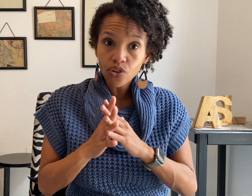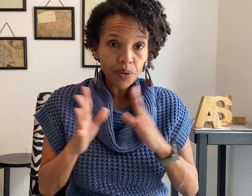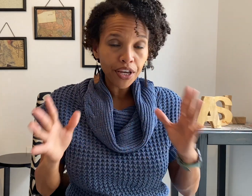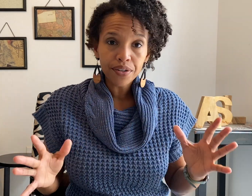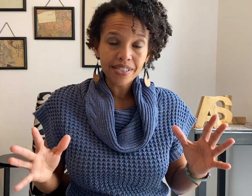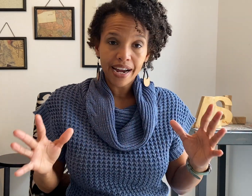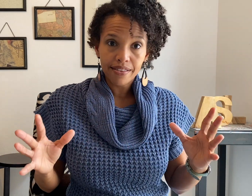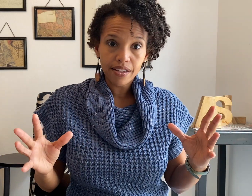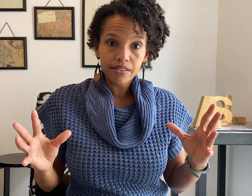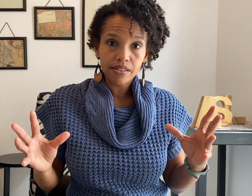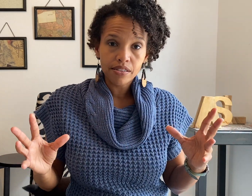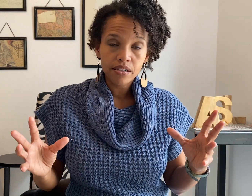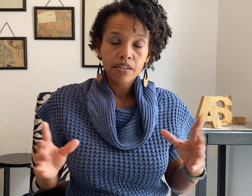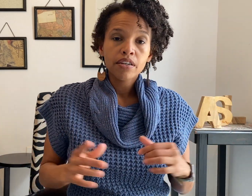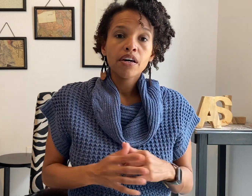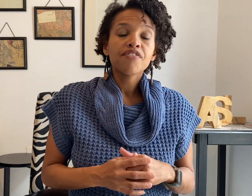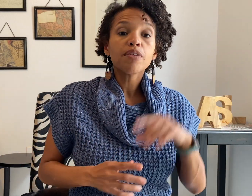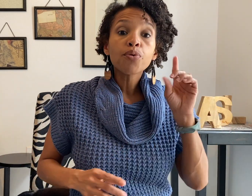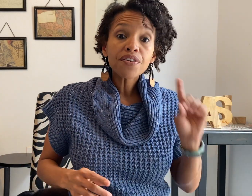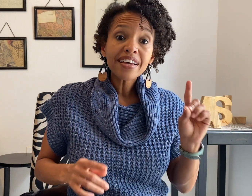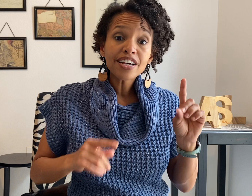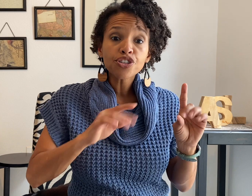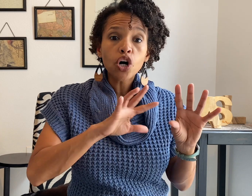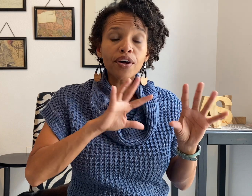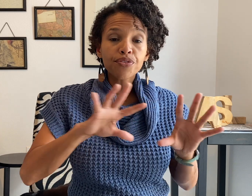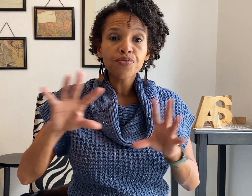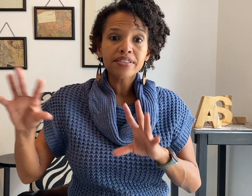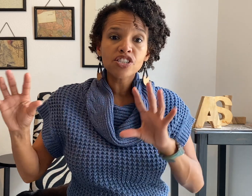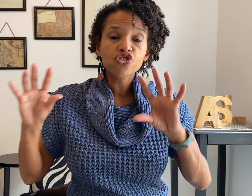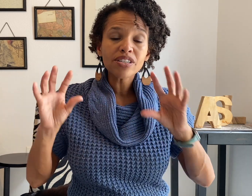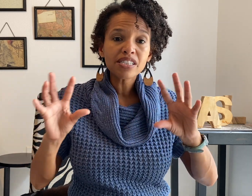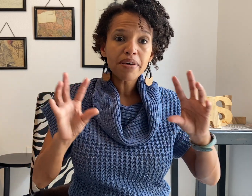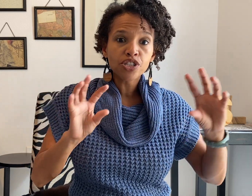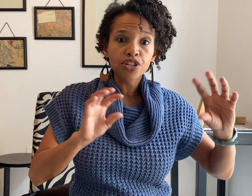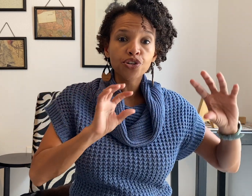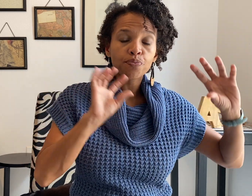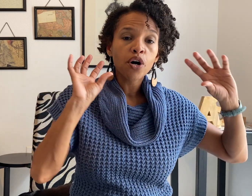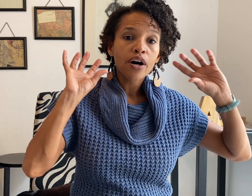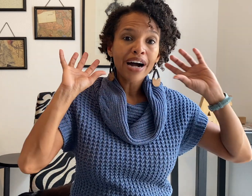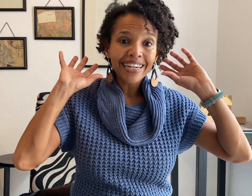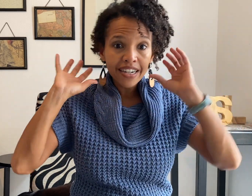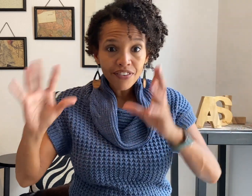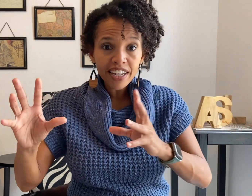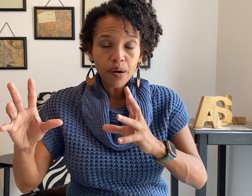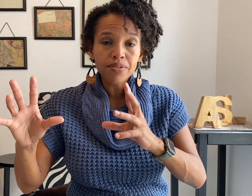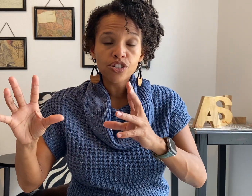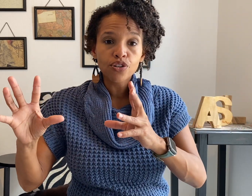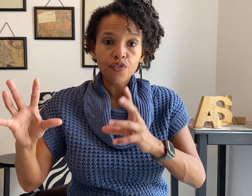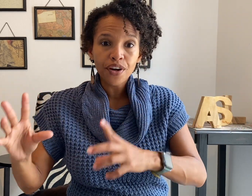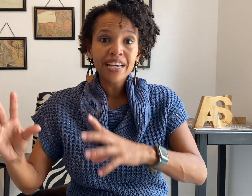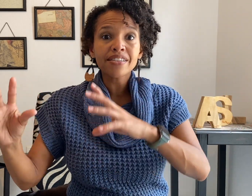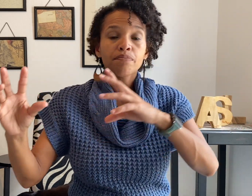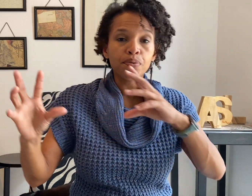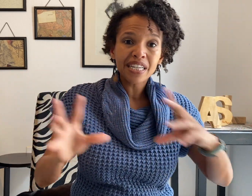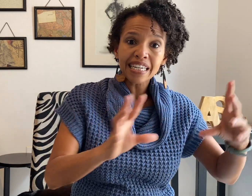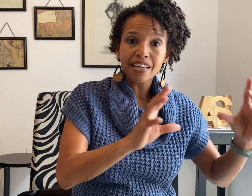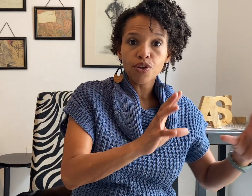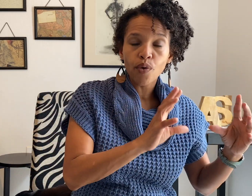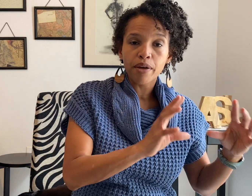way you could sign this. The important thing as you're going through this is just to make sure that you're identifying the prepositional phrase and putting it in the right